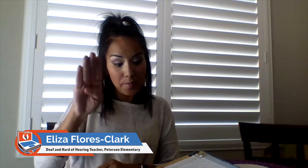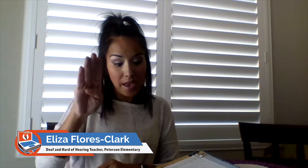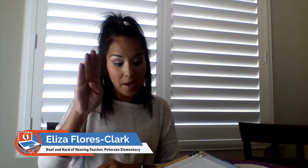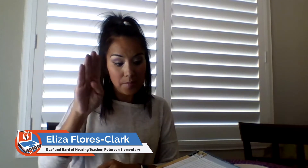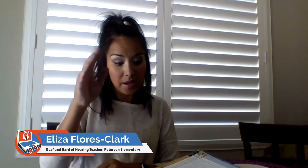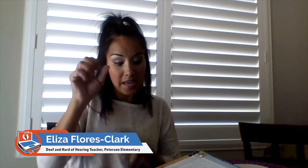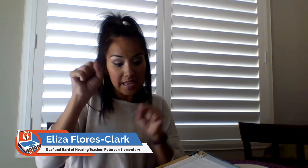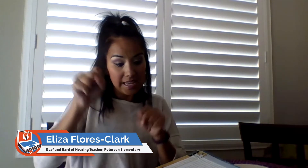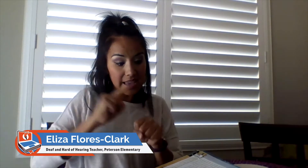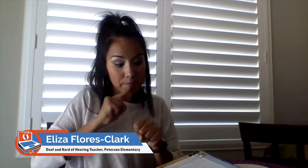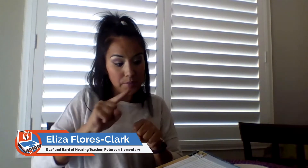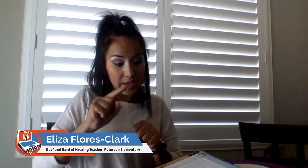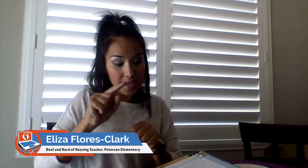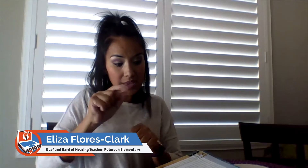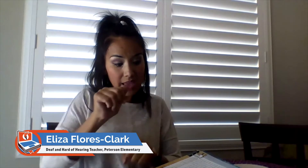baobab can be